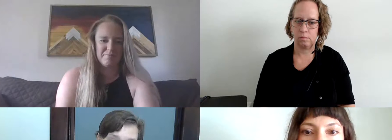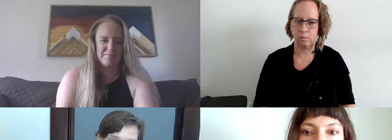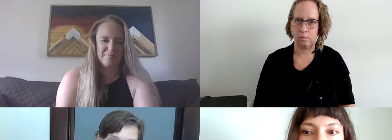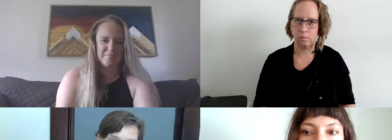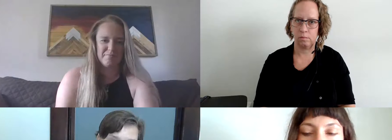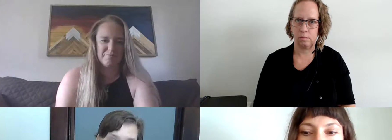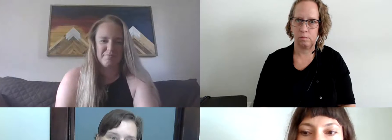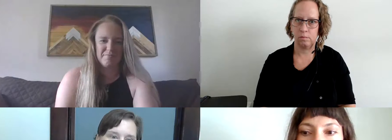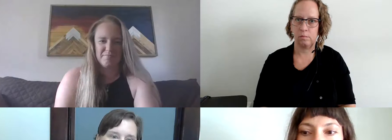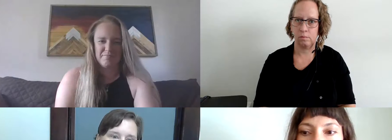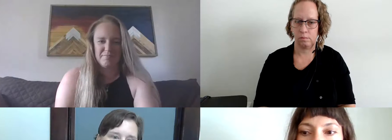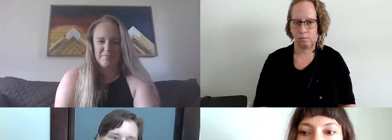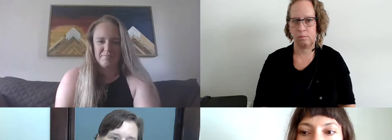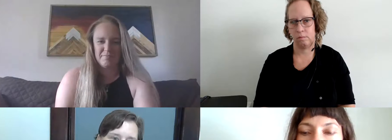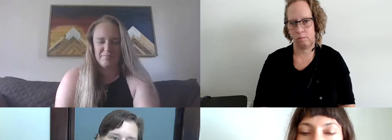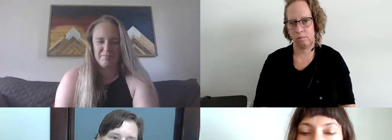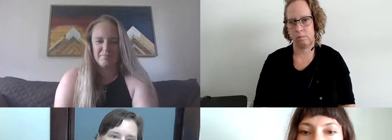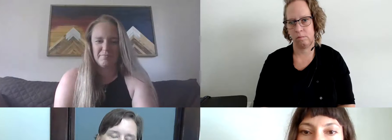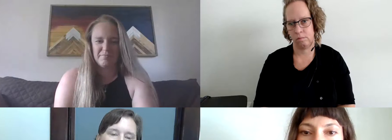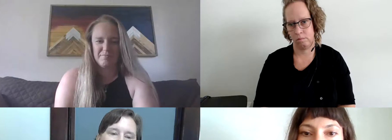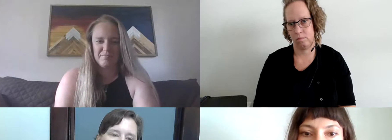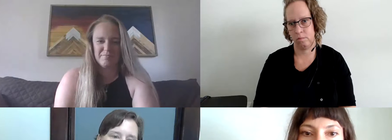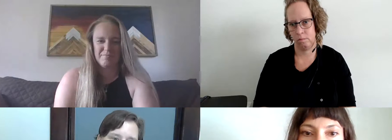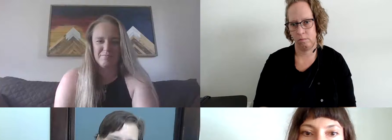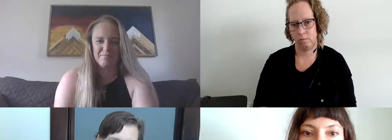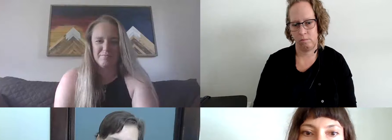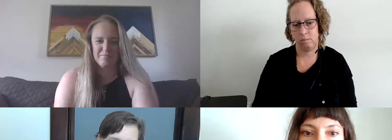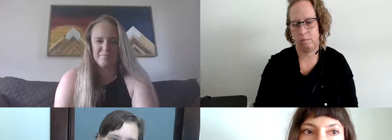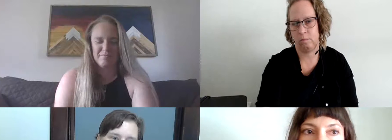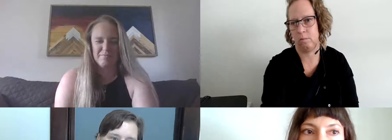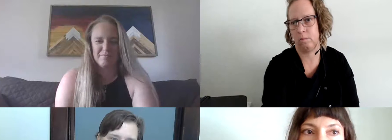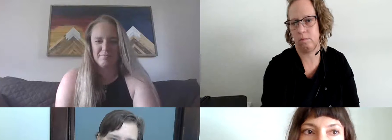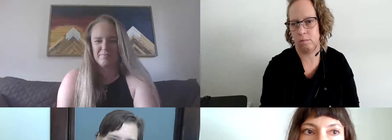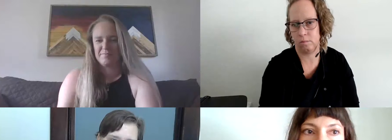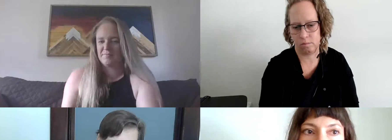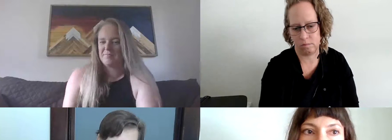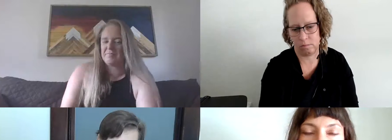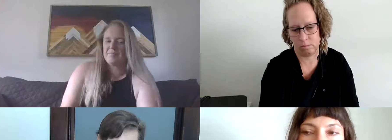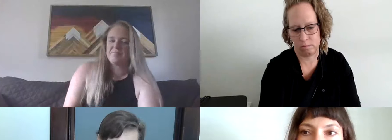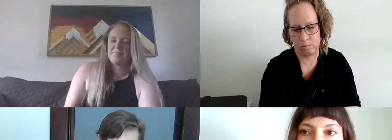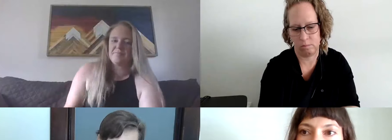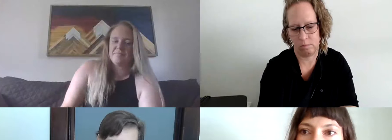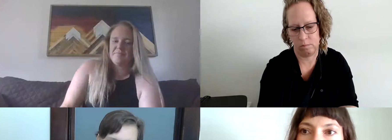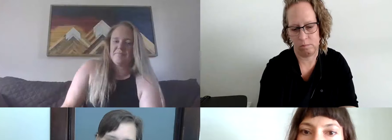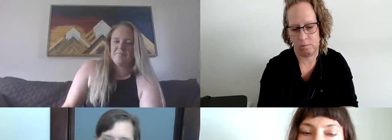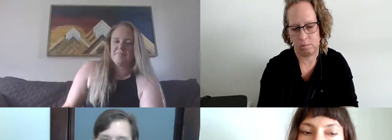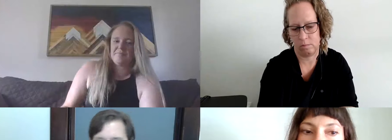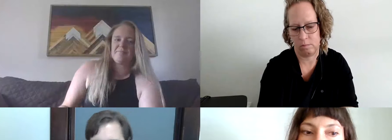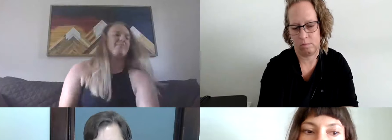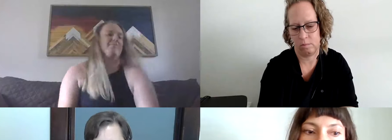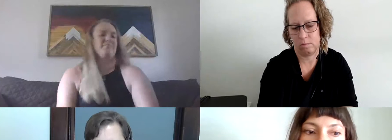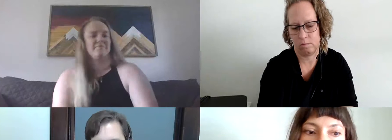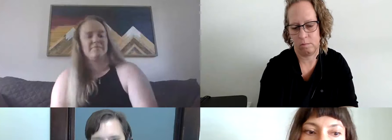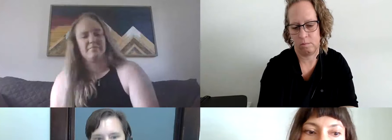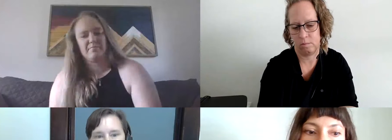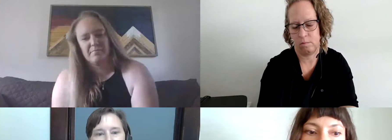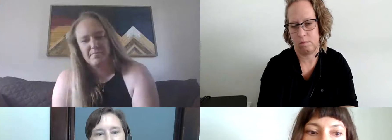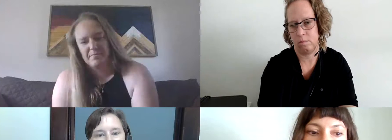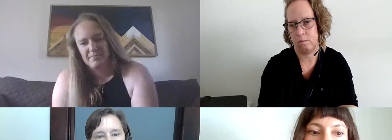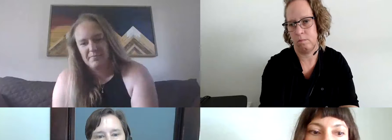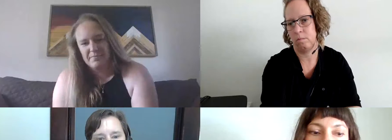RCC in, make sure that you respond later to your confirmation email. So book the appointment,